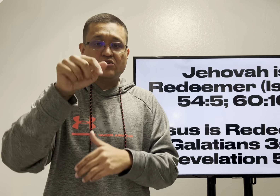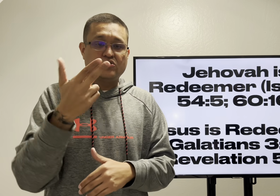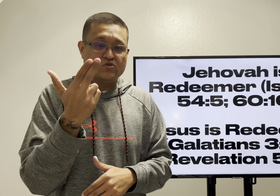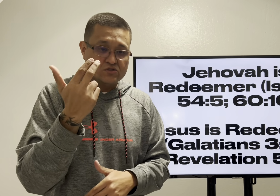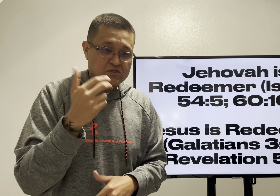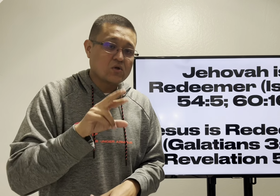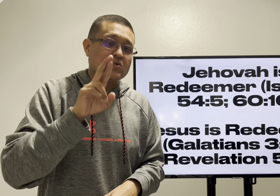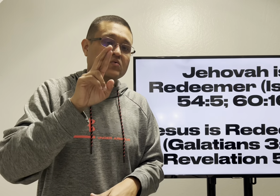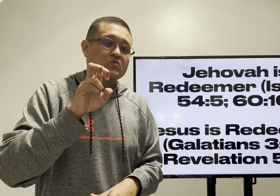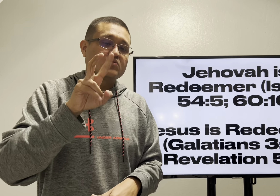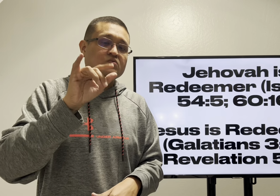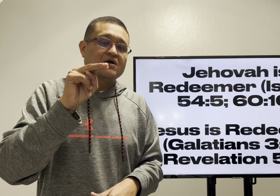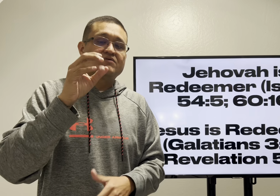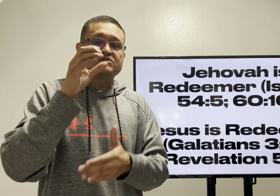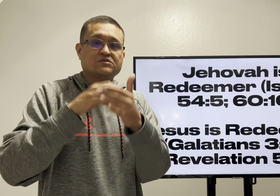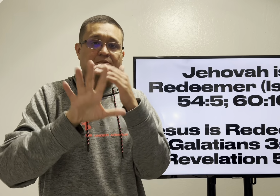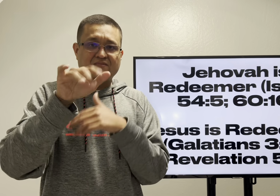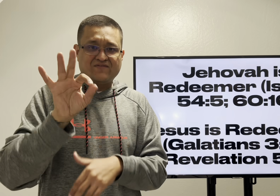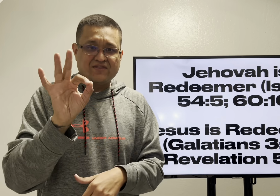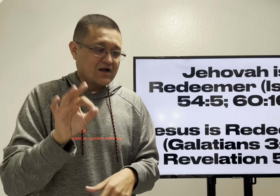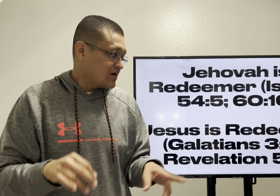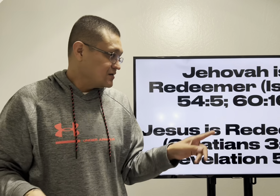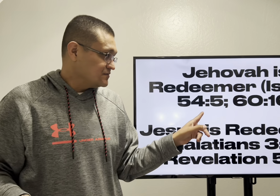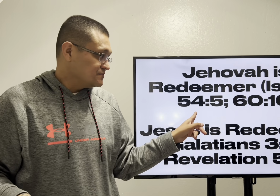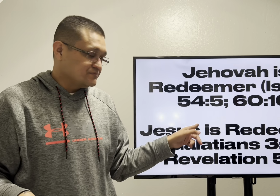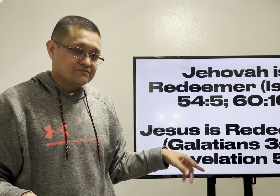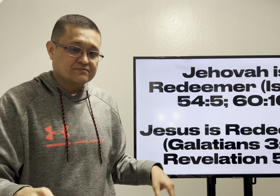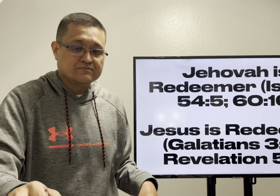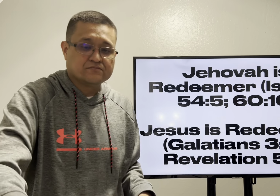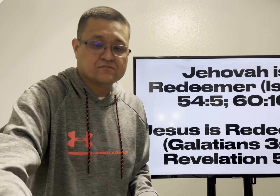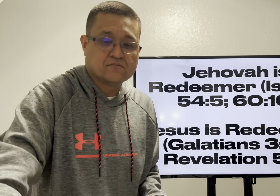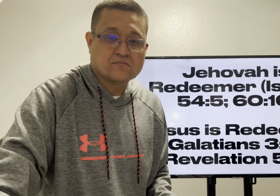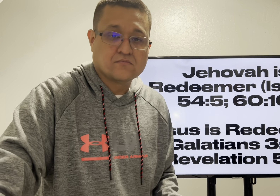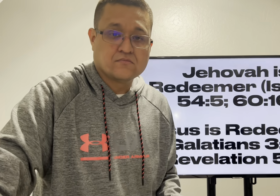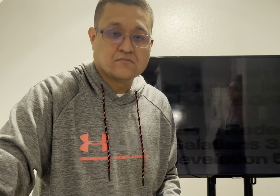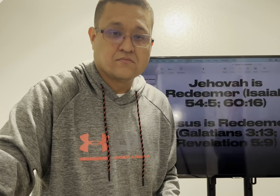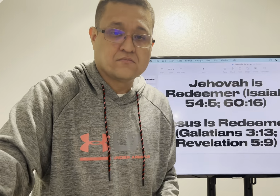Jesus is Redeemer. Galatians 3 and 13. Revelations 5 and 9.